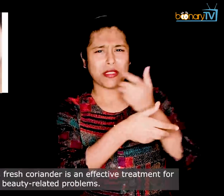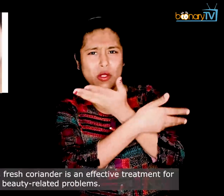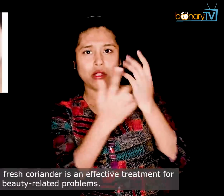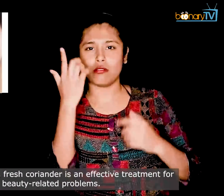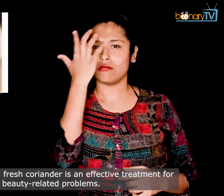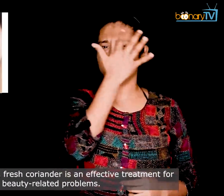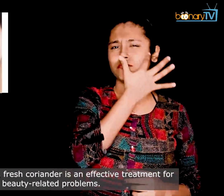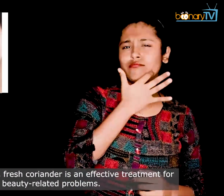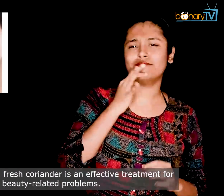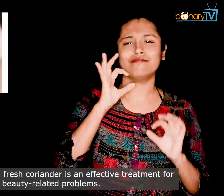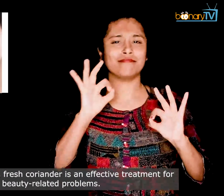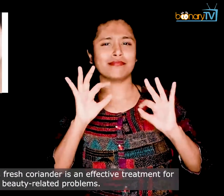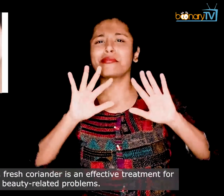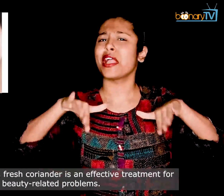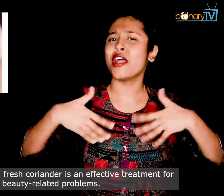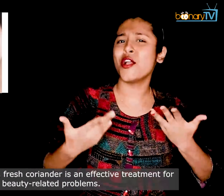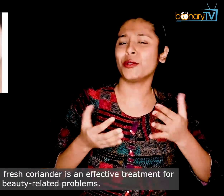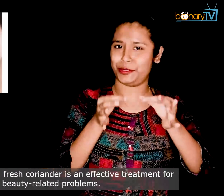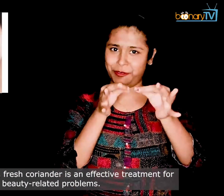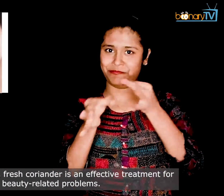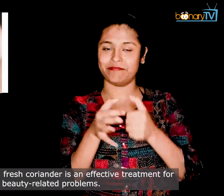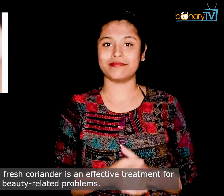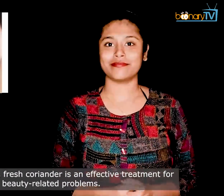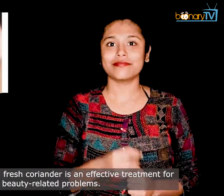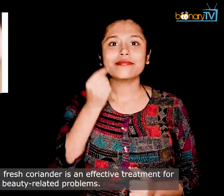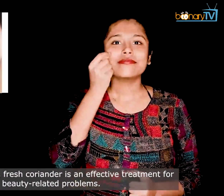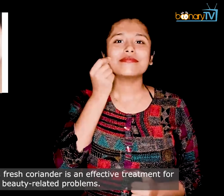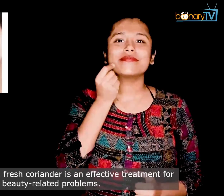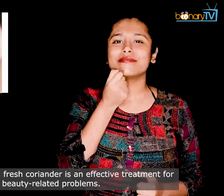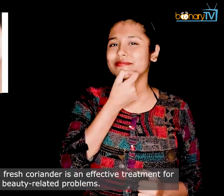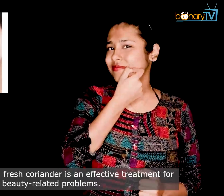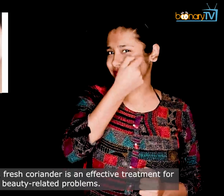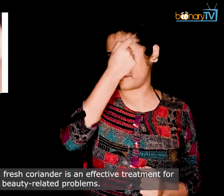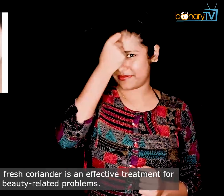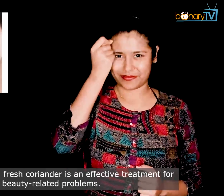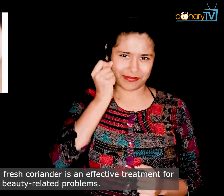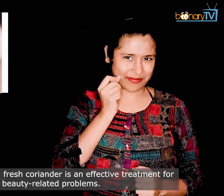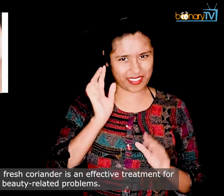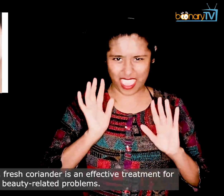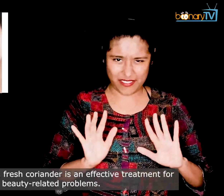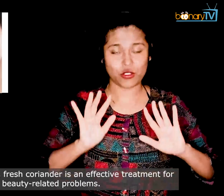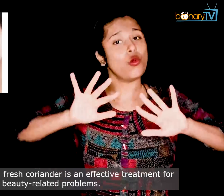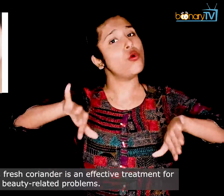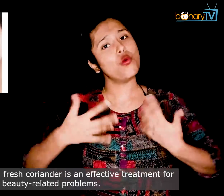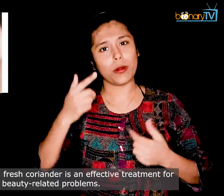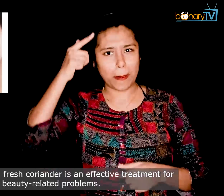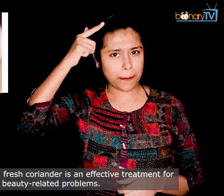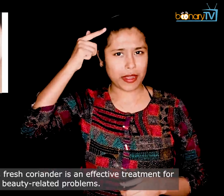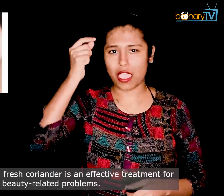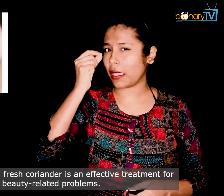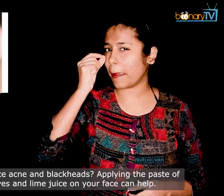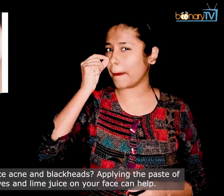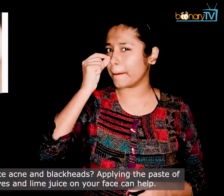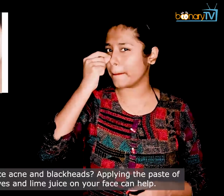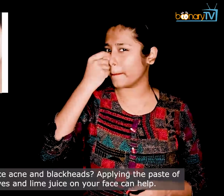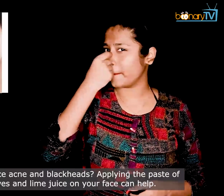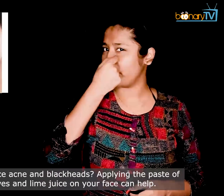Other than health, fresh coriander is an effective treatment for beauty-related problems. What helps to